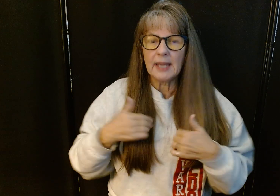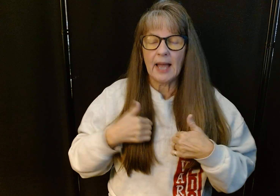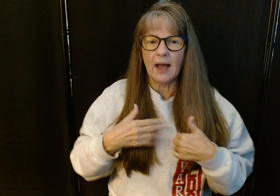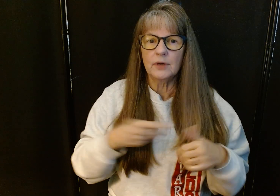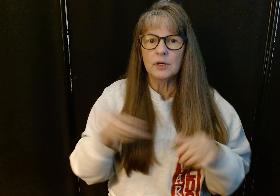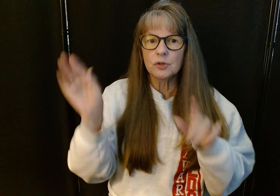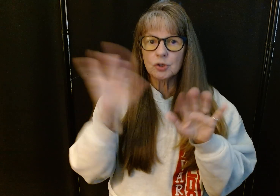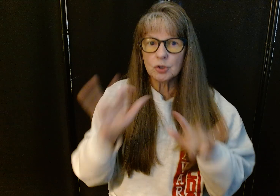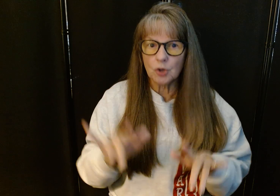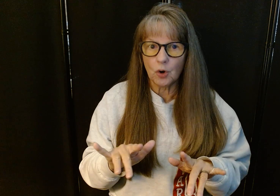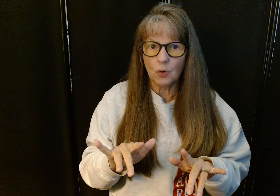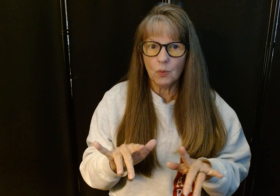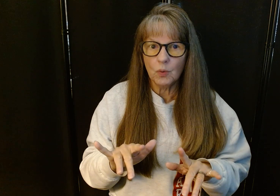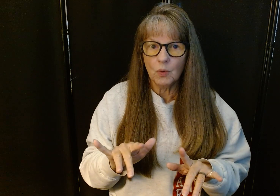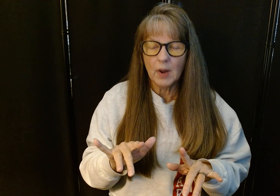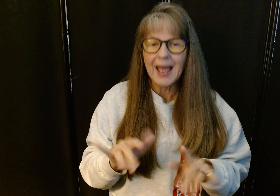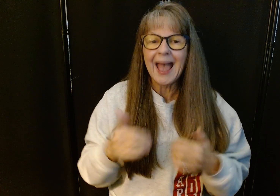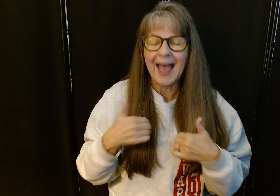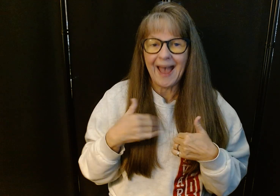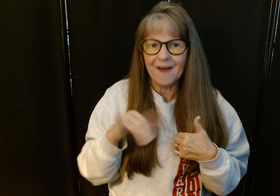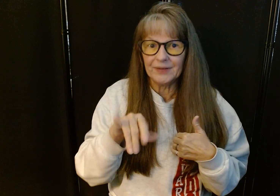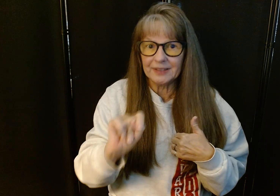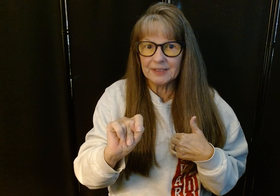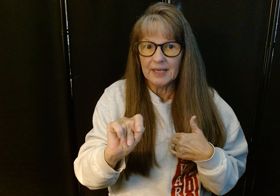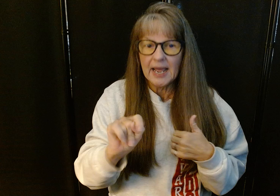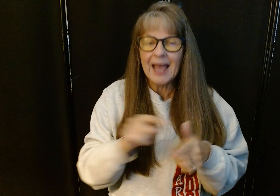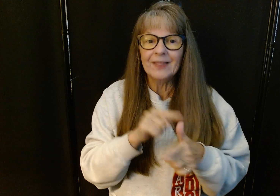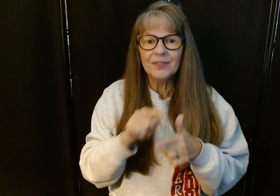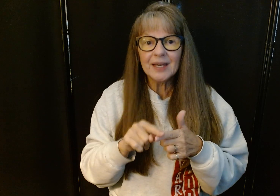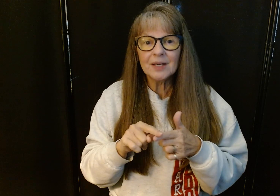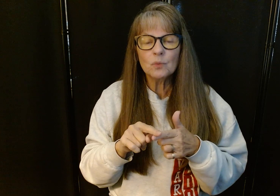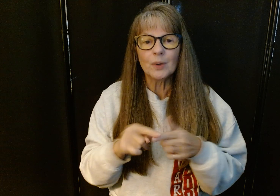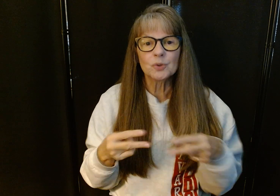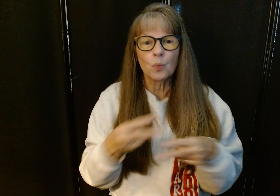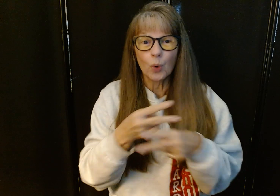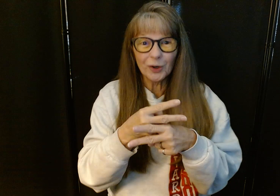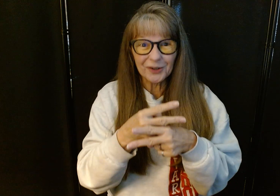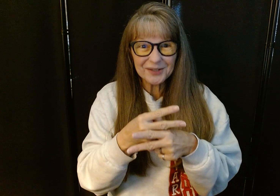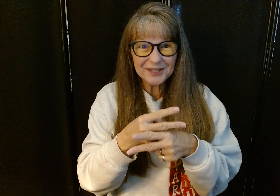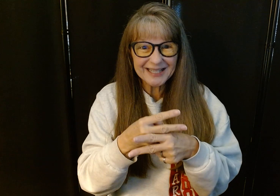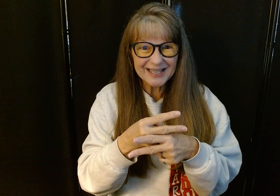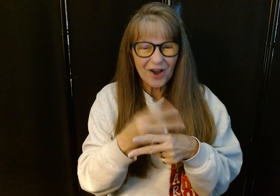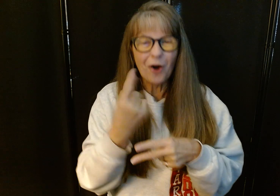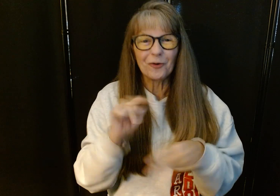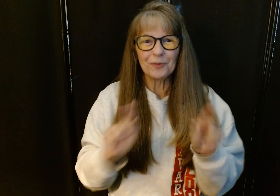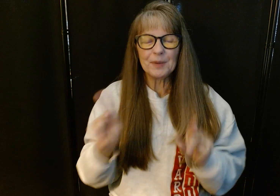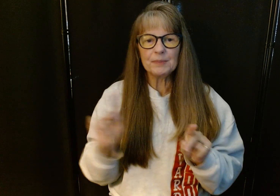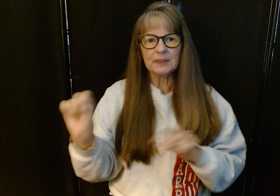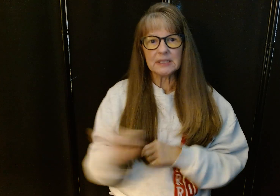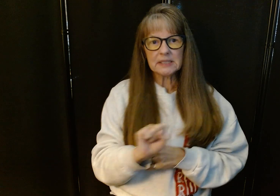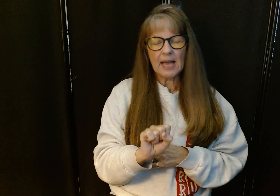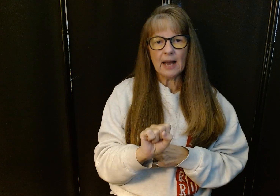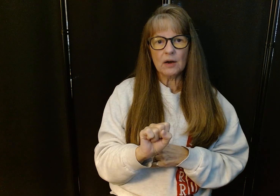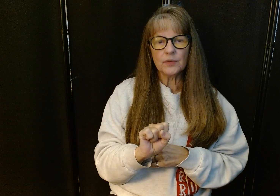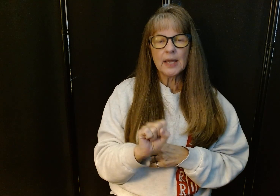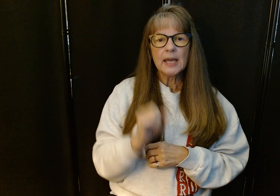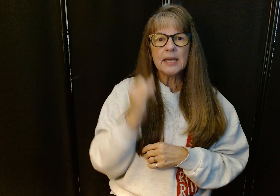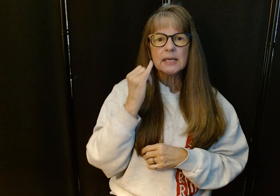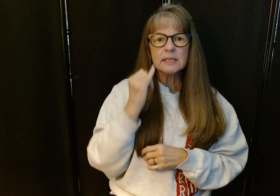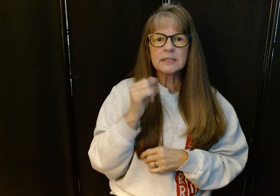have snow have it. And then what's worse, or for people in the South, is it's